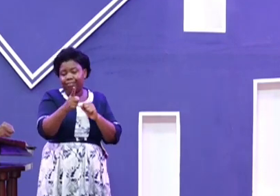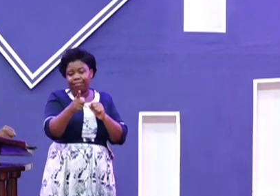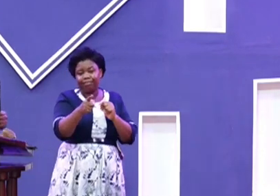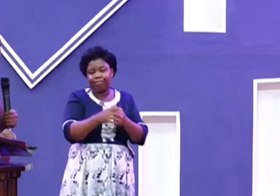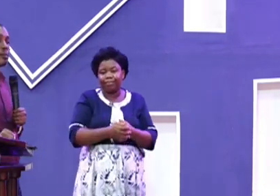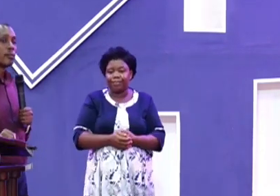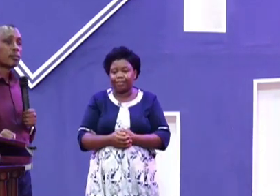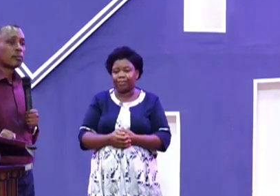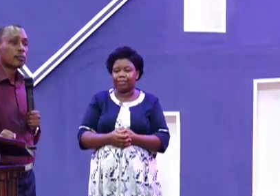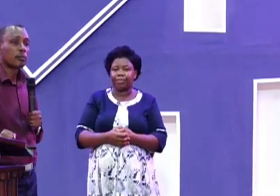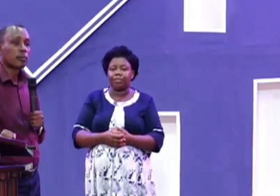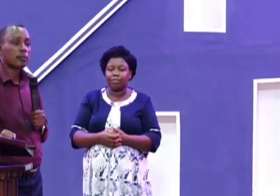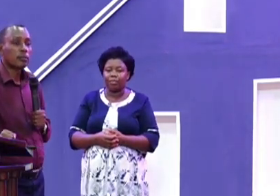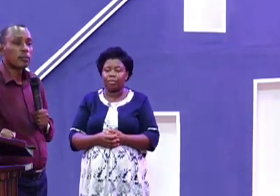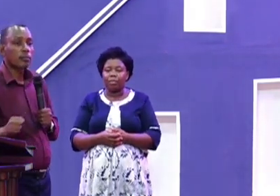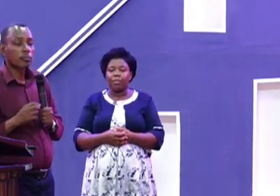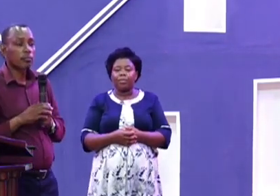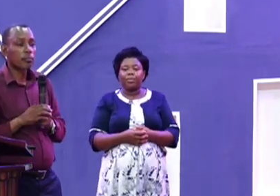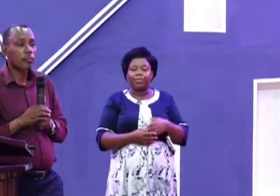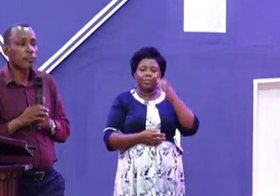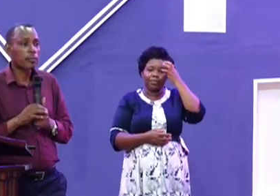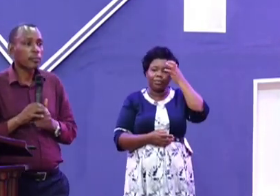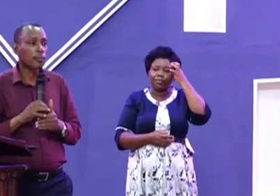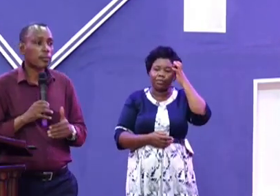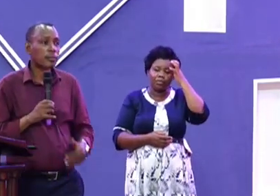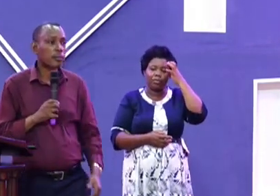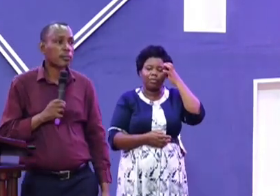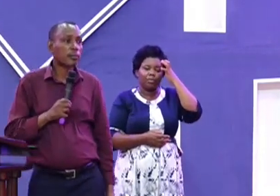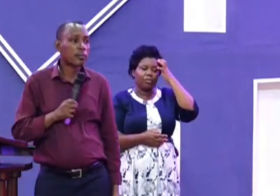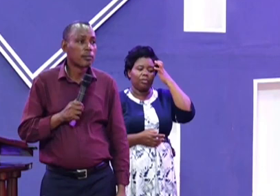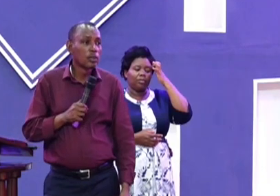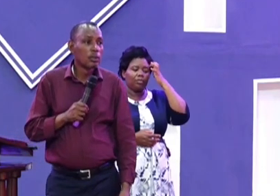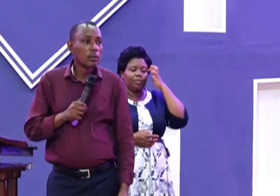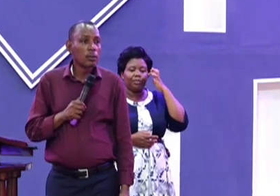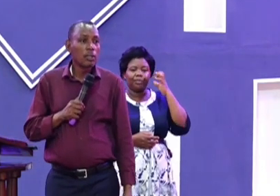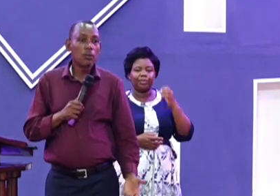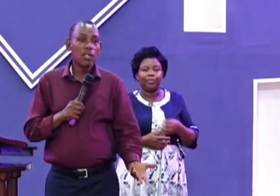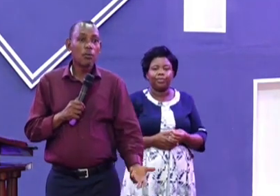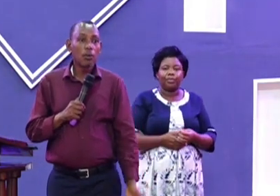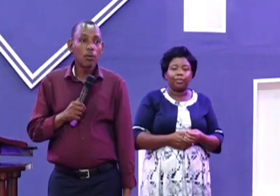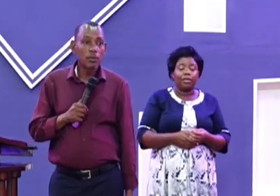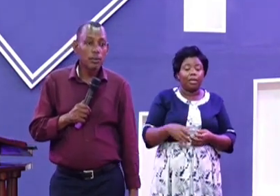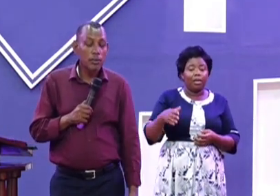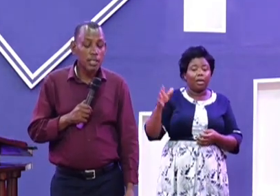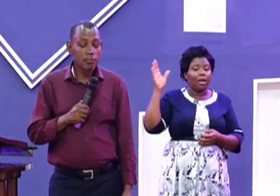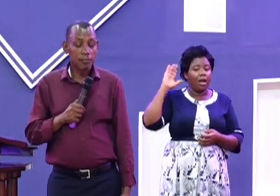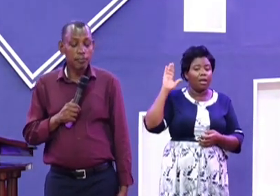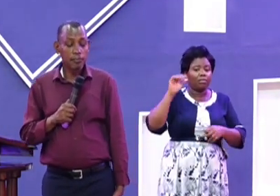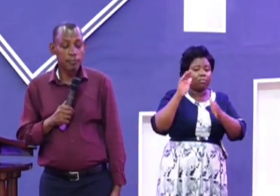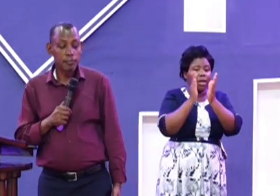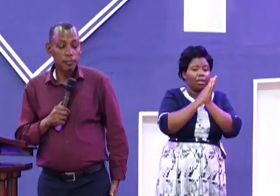out that you're one of them that tried to go out and at least God just spared you. Nawulirako